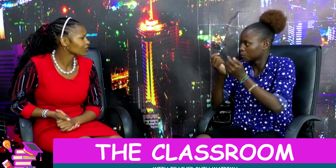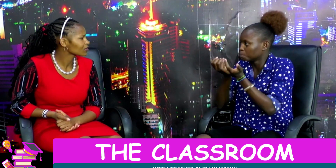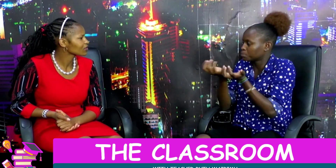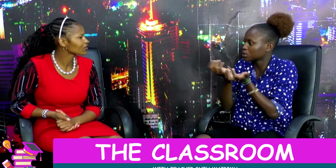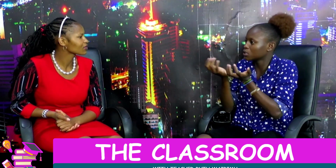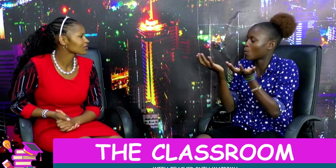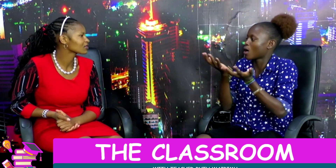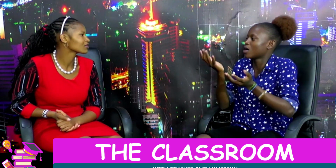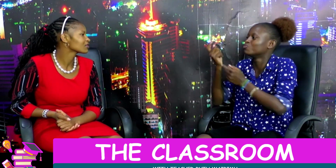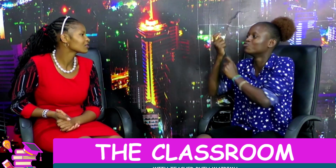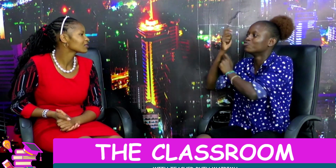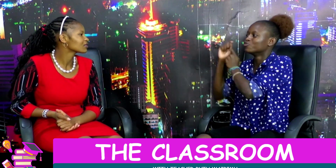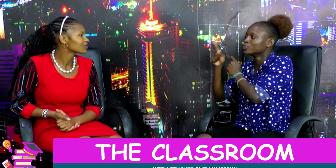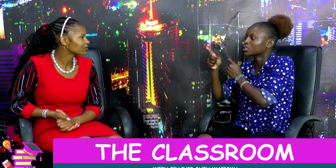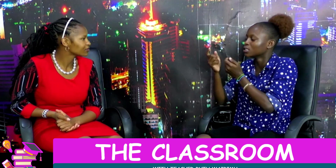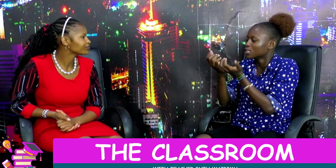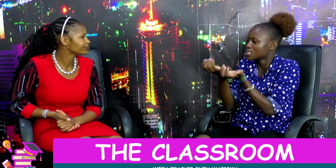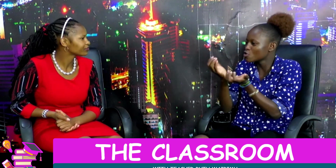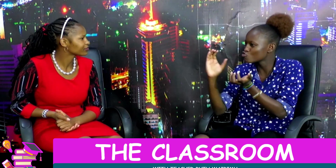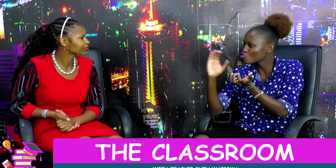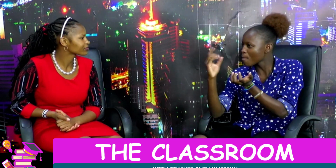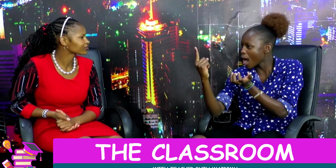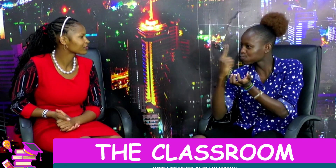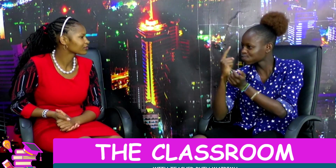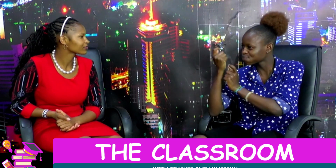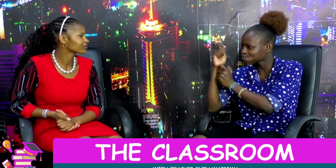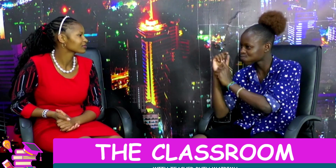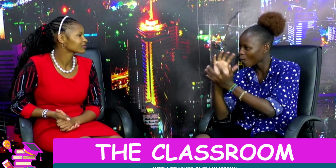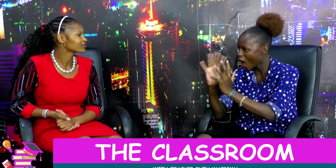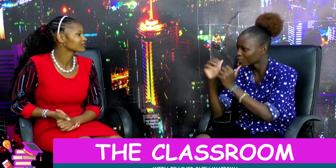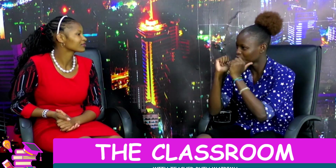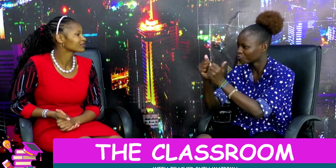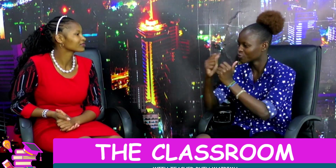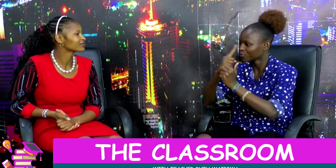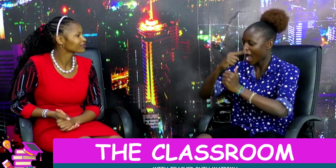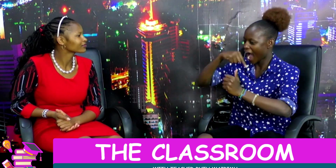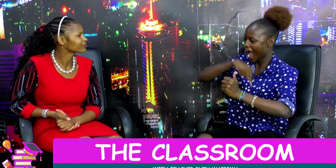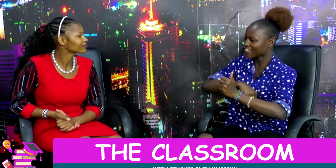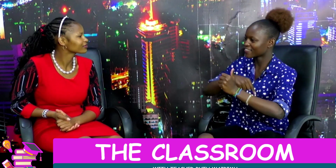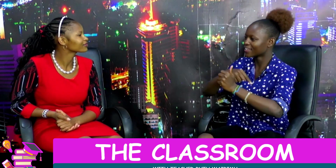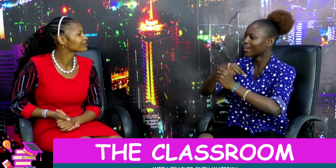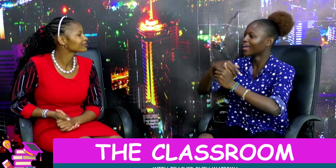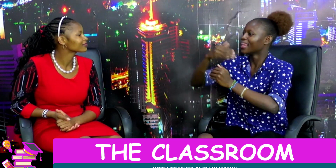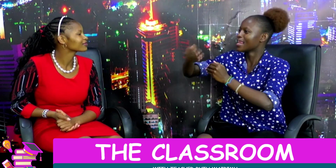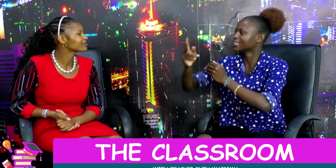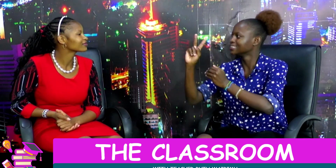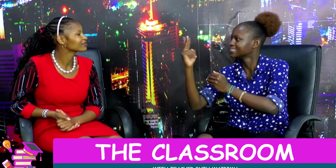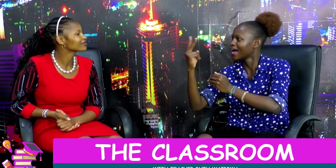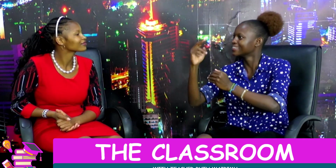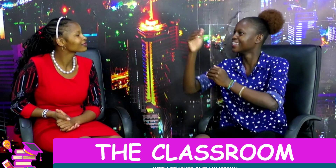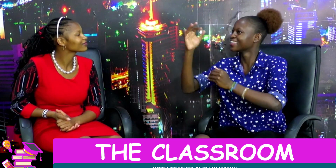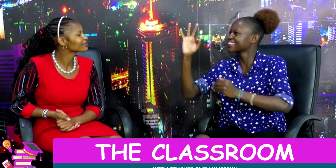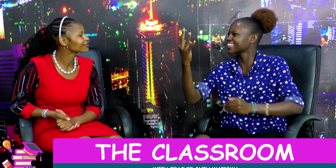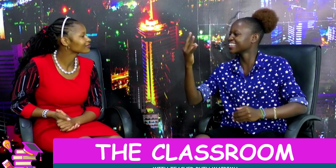school. Because you see, the life was very difficult. And after high school, I decided to start a business. That